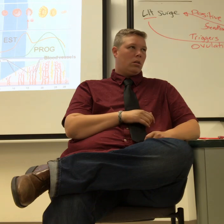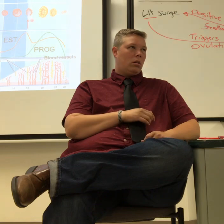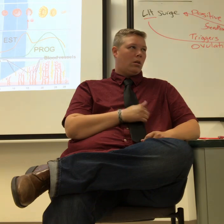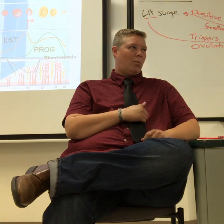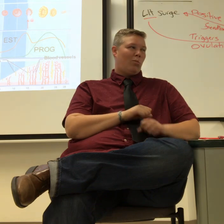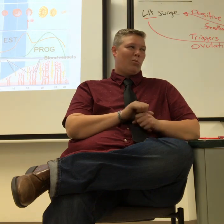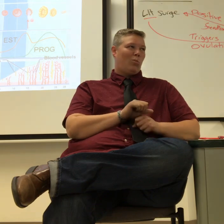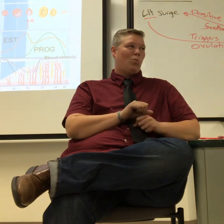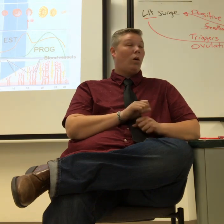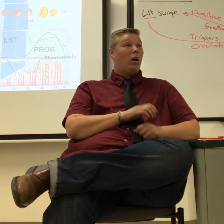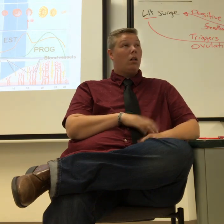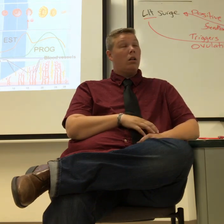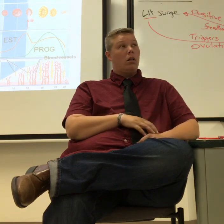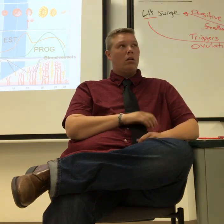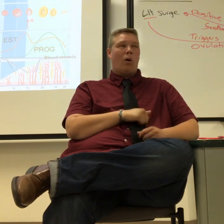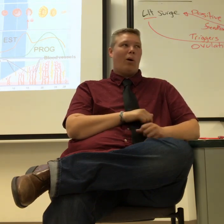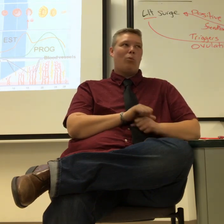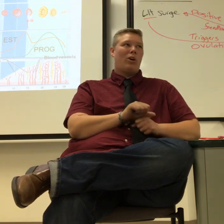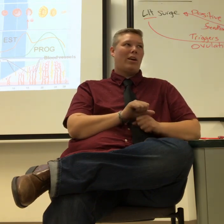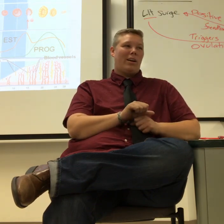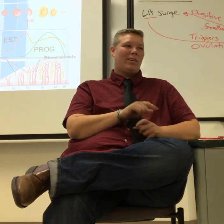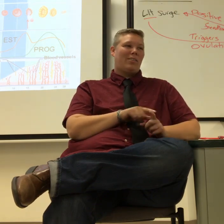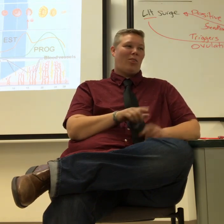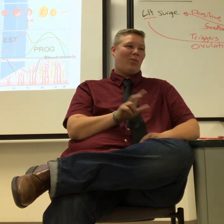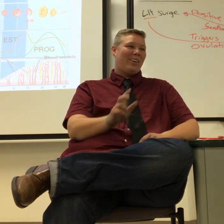However, I should also mention, I'm going to draw another arrow.